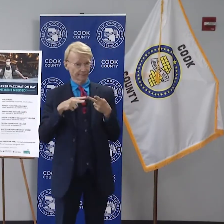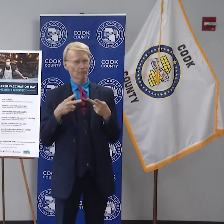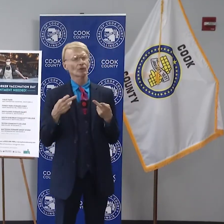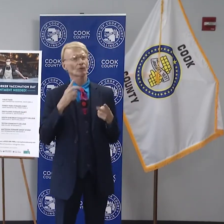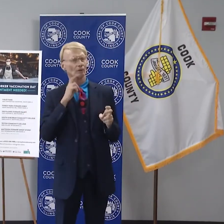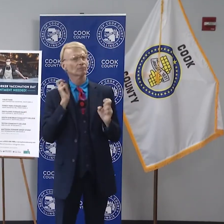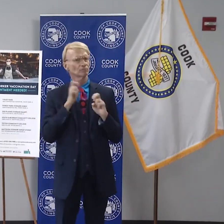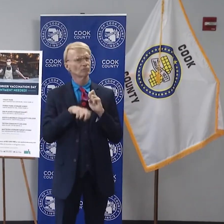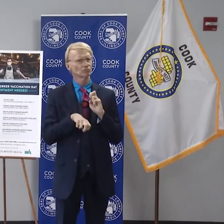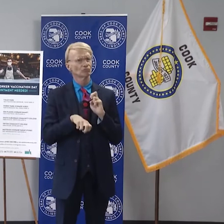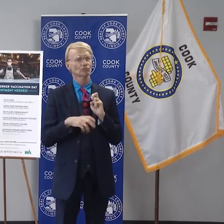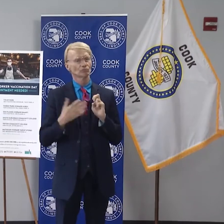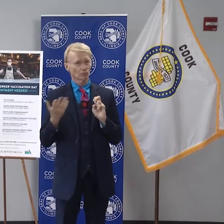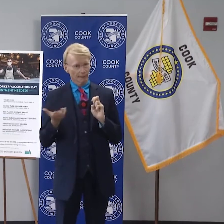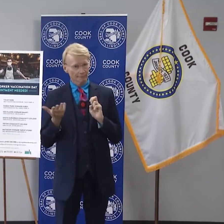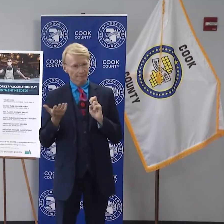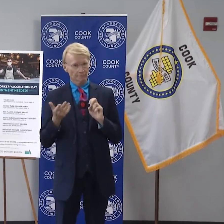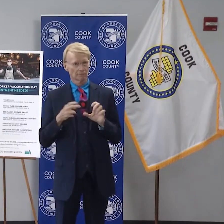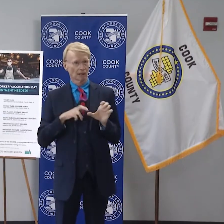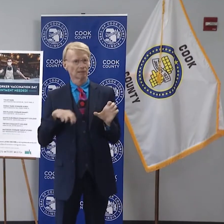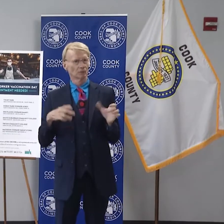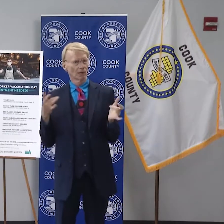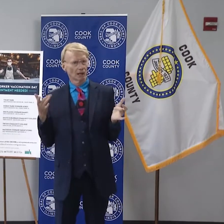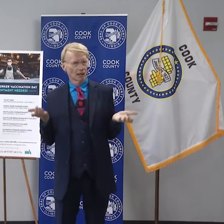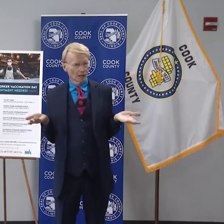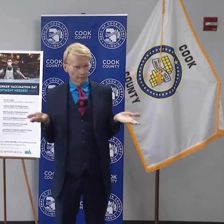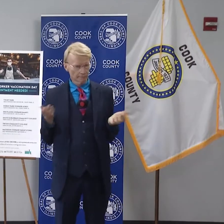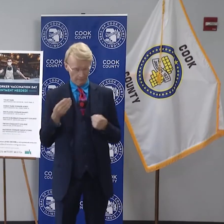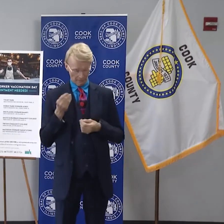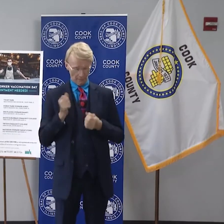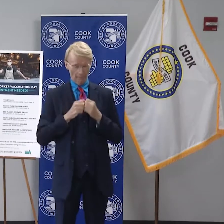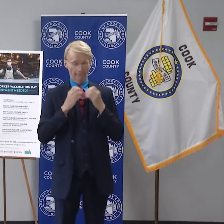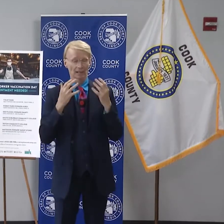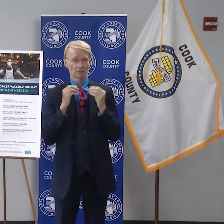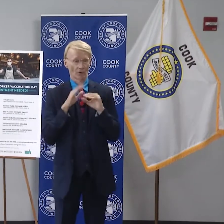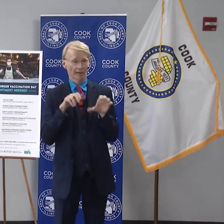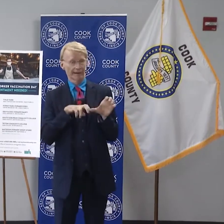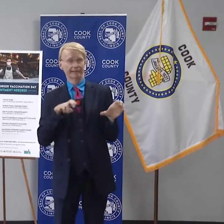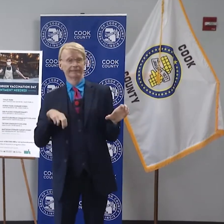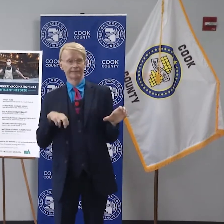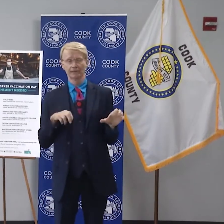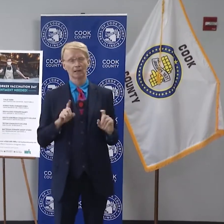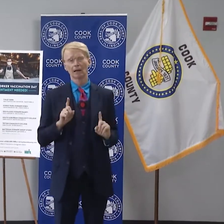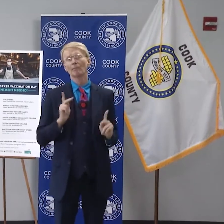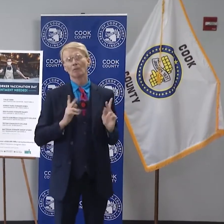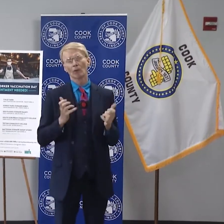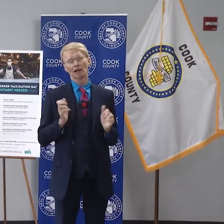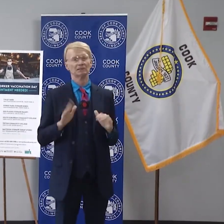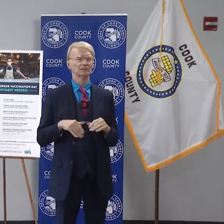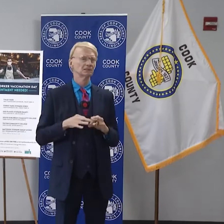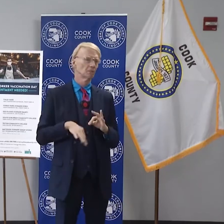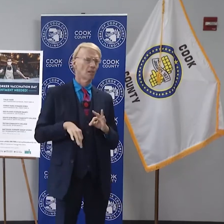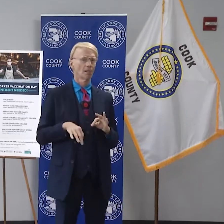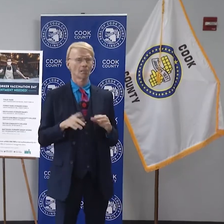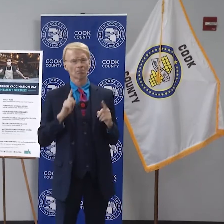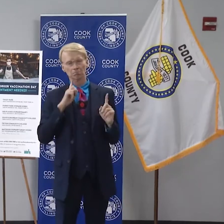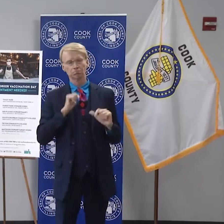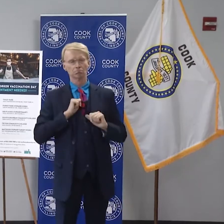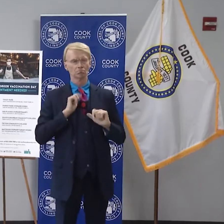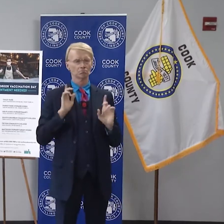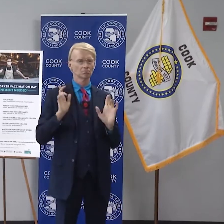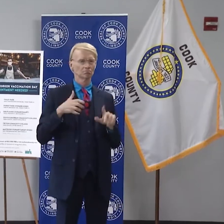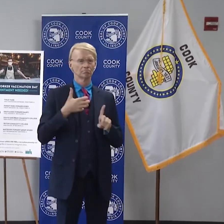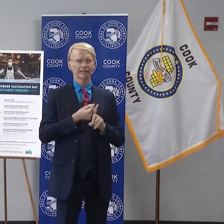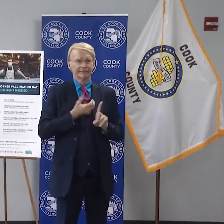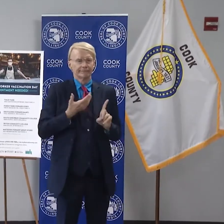hard aspect of it, which is hesitancy, and much more than hesitancy, it's just people want the easiest way to get vaccine.